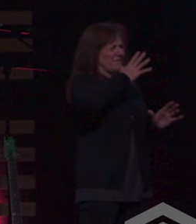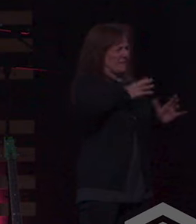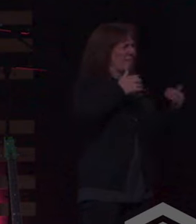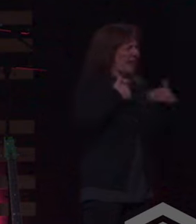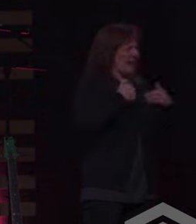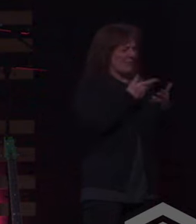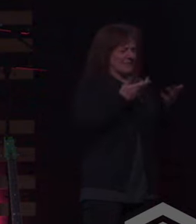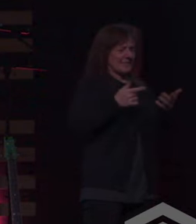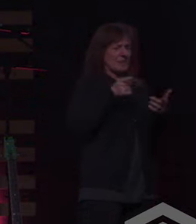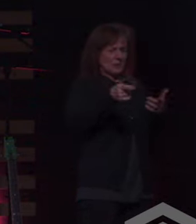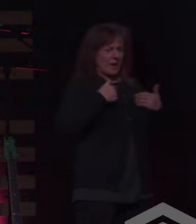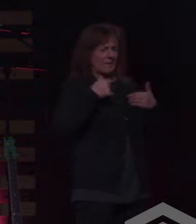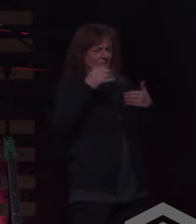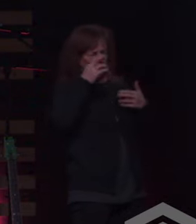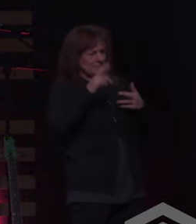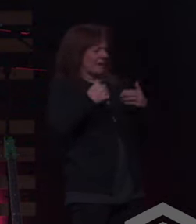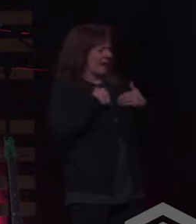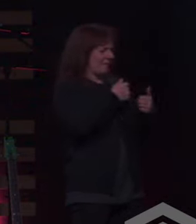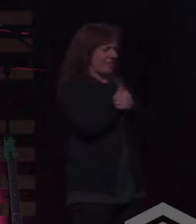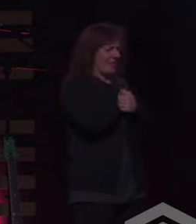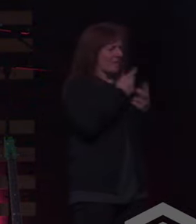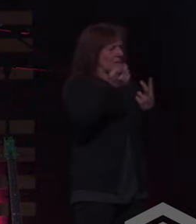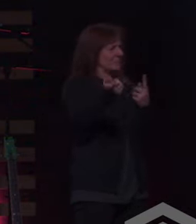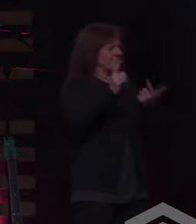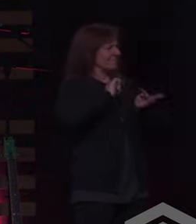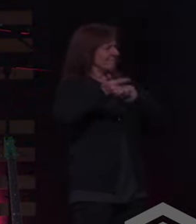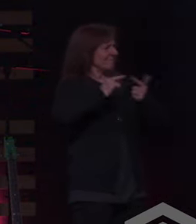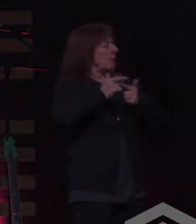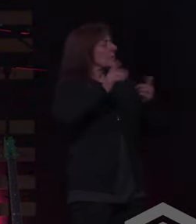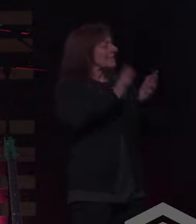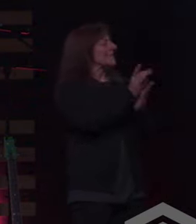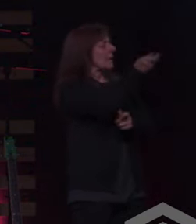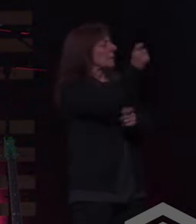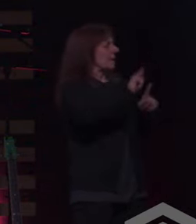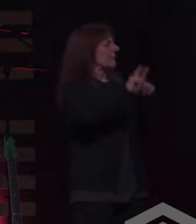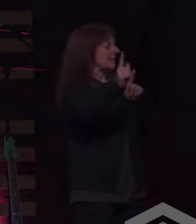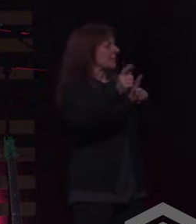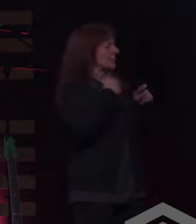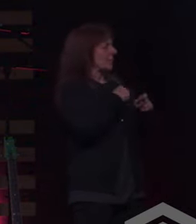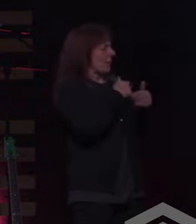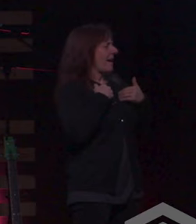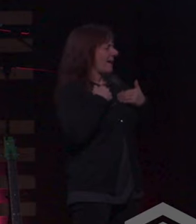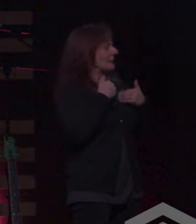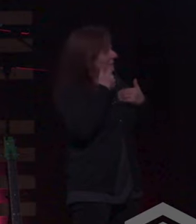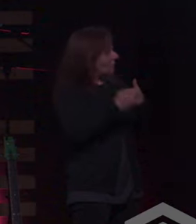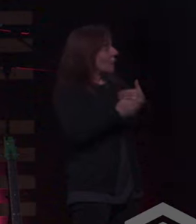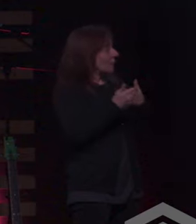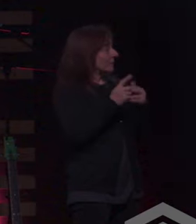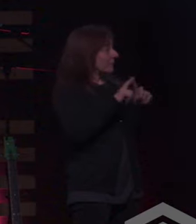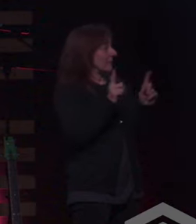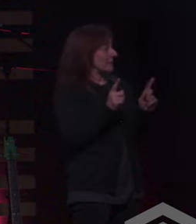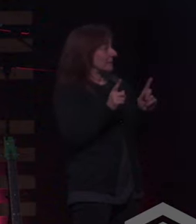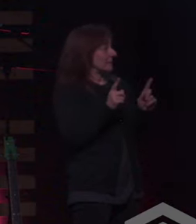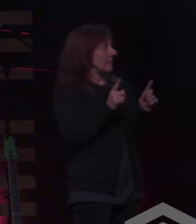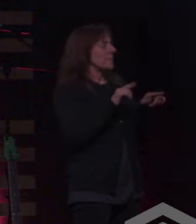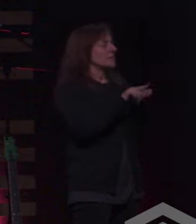things and feel these ways. And that's a good thing. That's how God created us. We should celebrate these differences that we have. That's a really, really good thing. And it's also really important that we continue